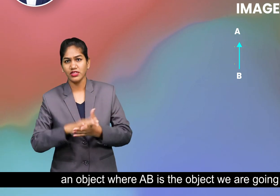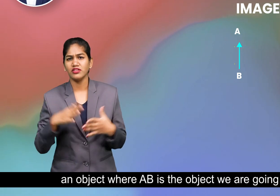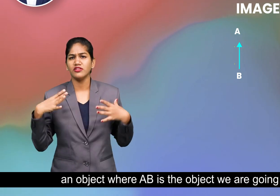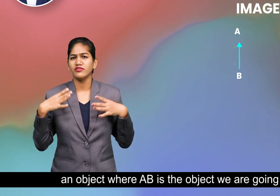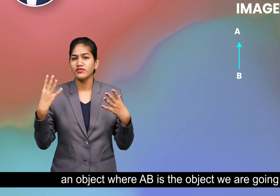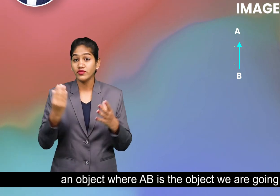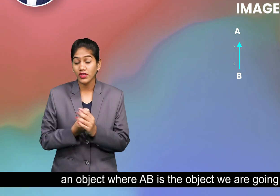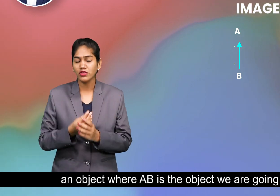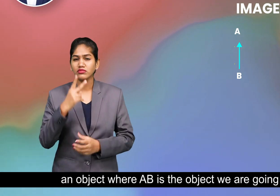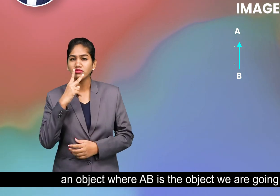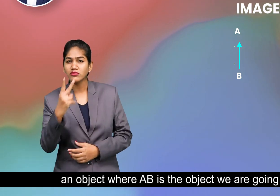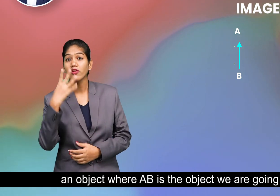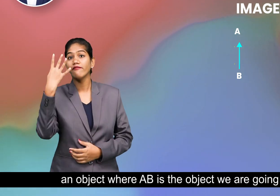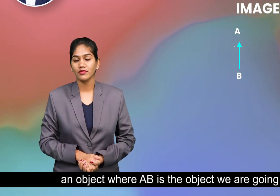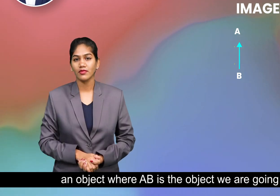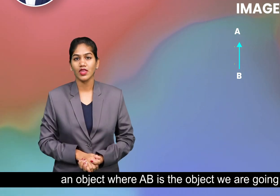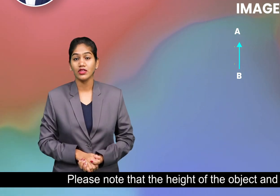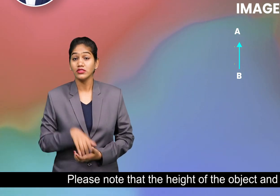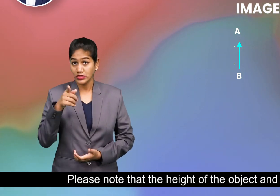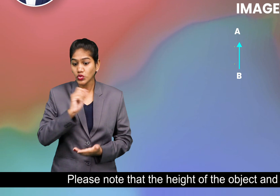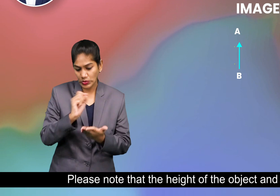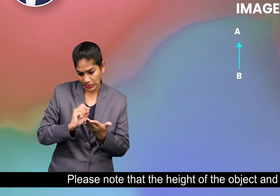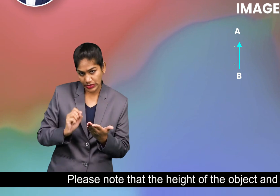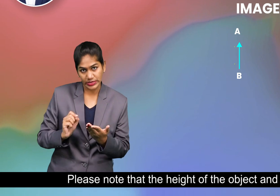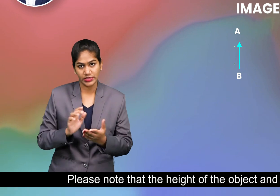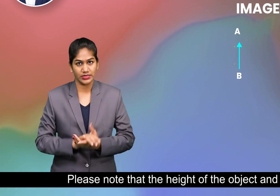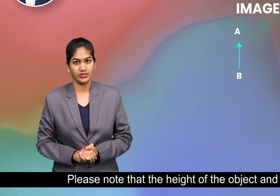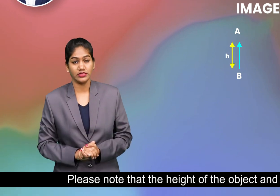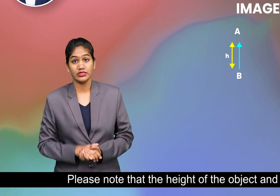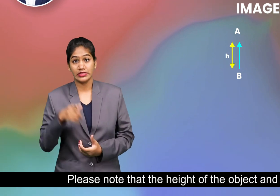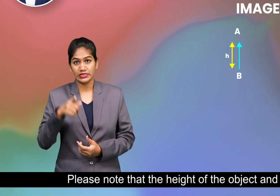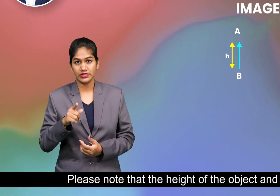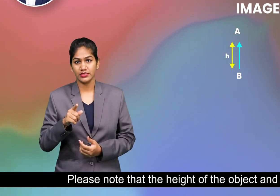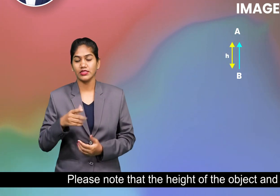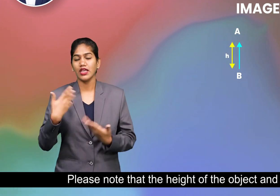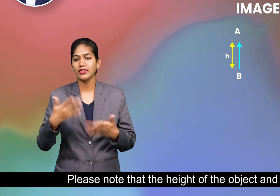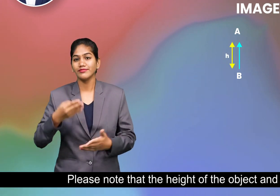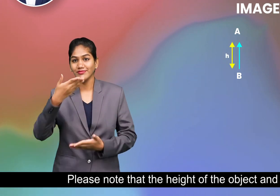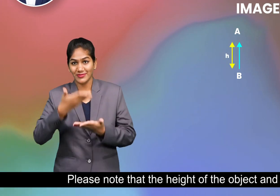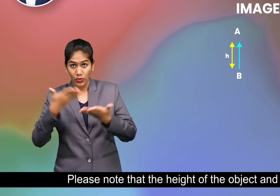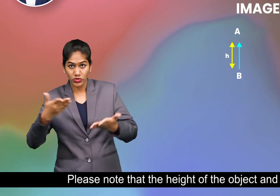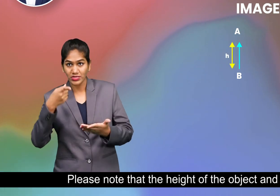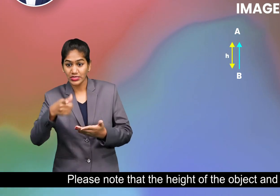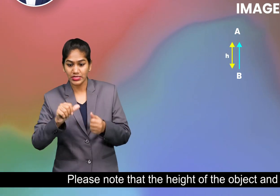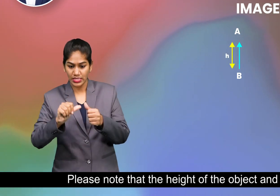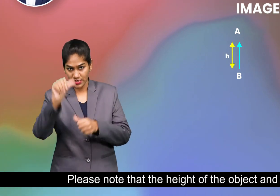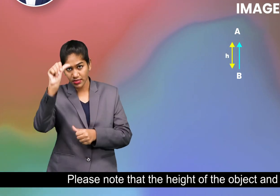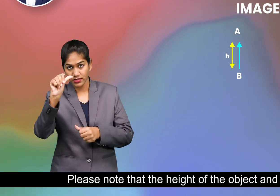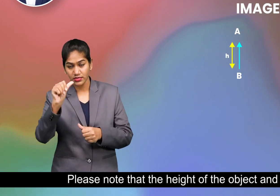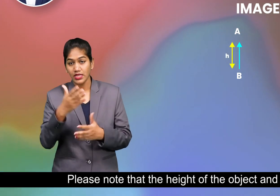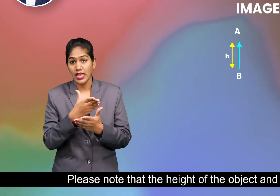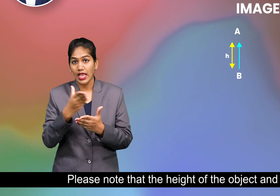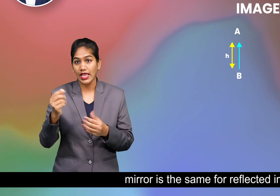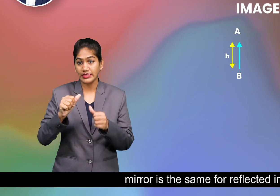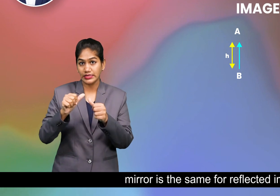consider 4 rays. Please note that the height of the object and